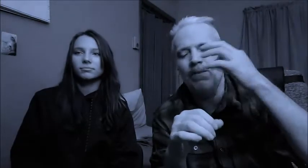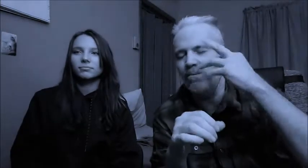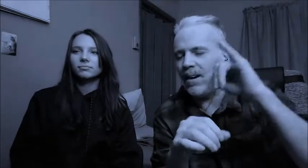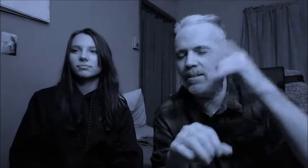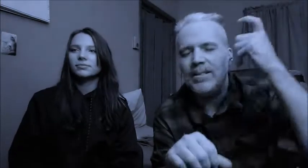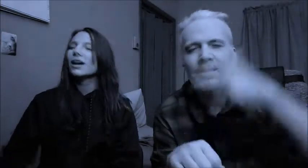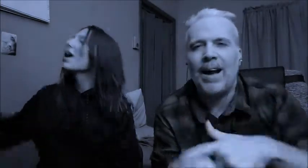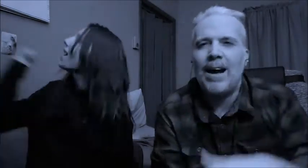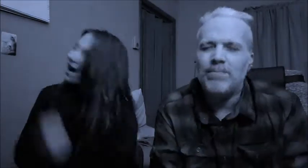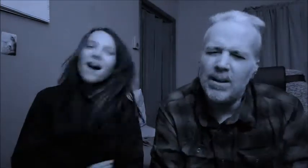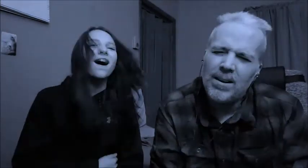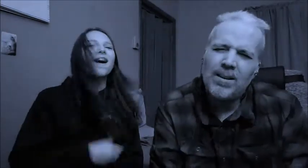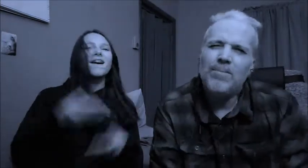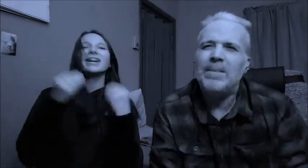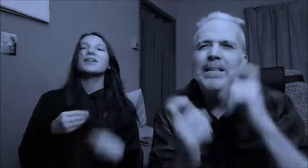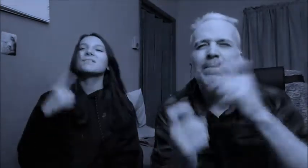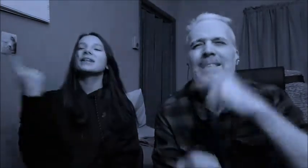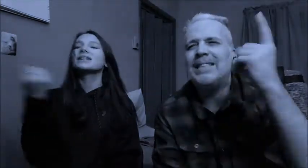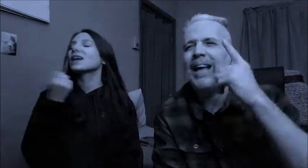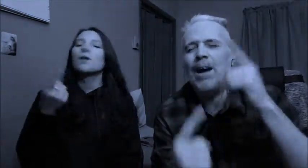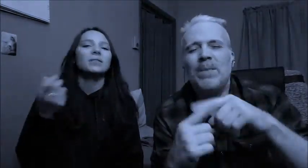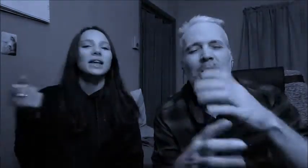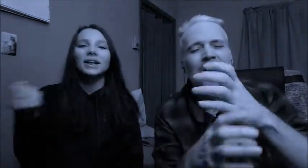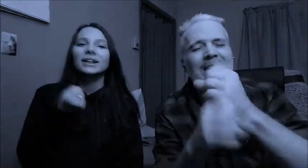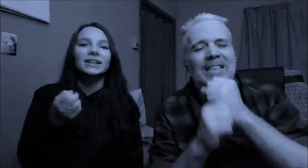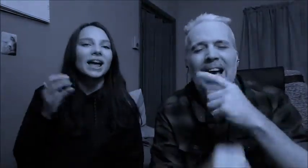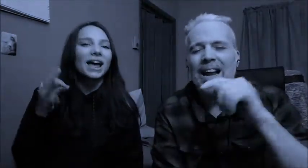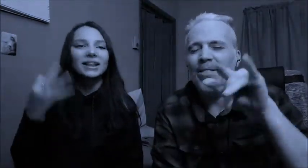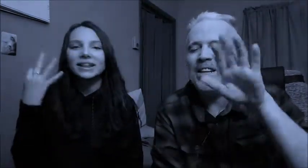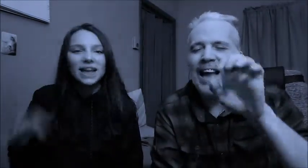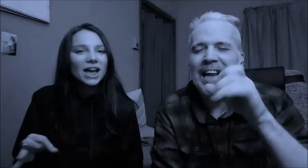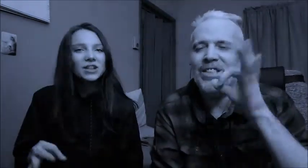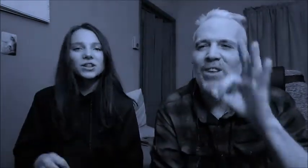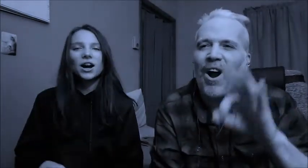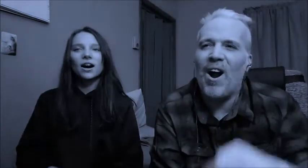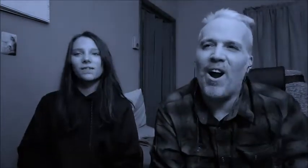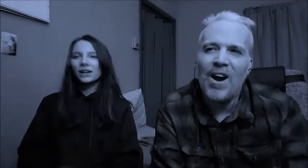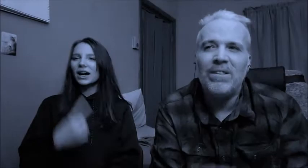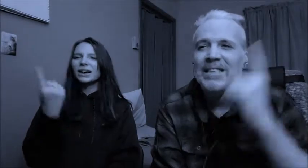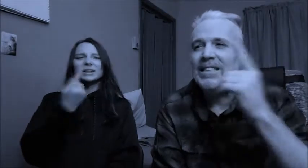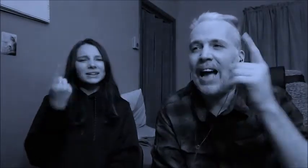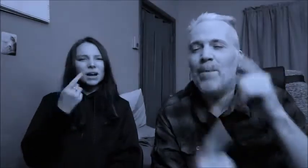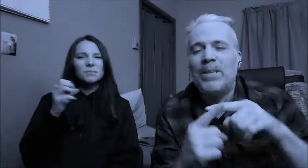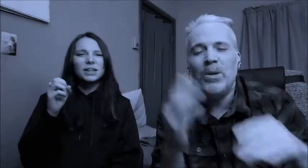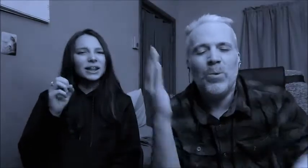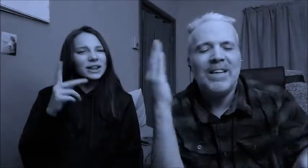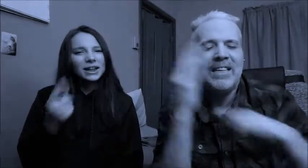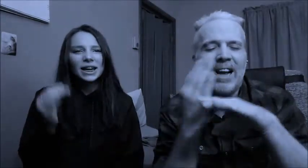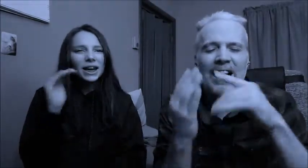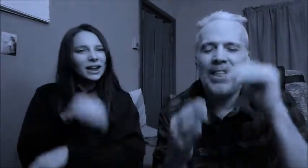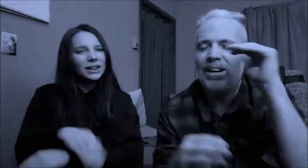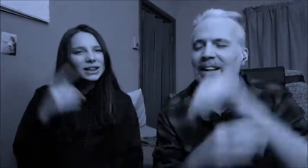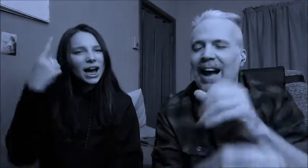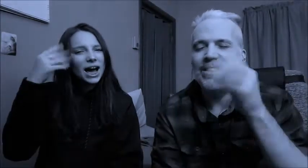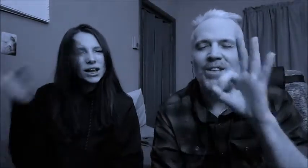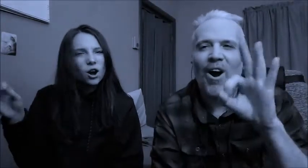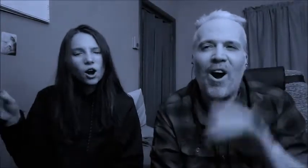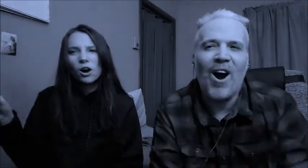Waste of fucking time. Oh, give me something to take the edge off. Something to kick the night